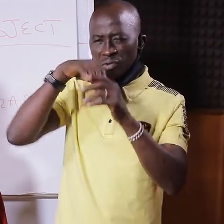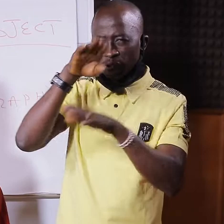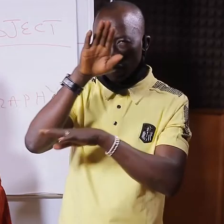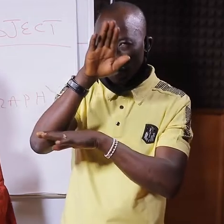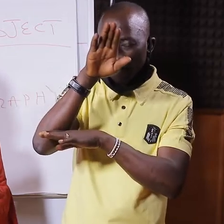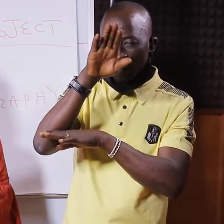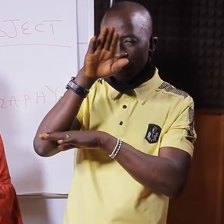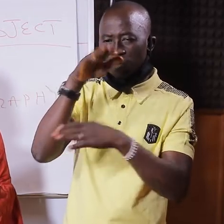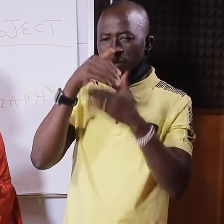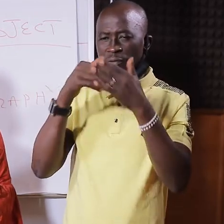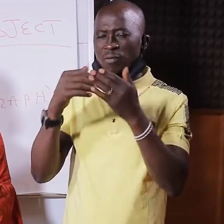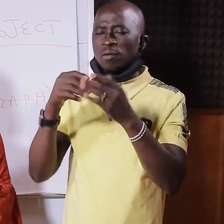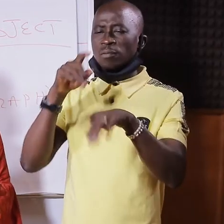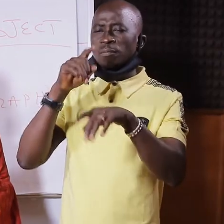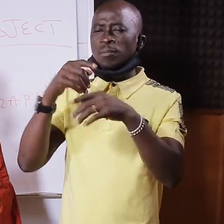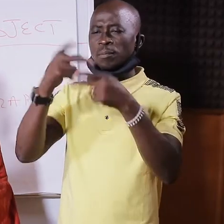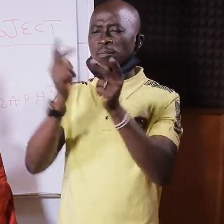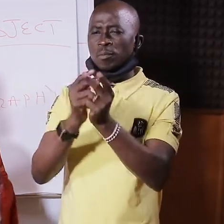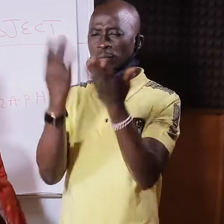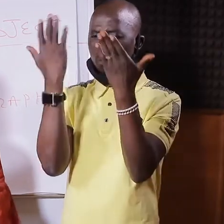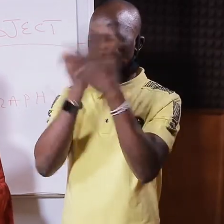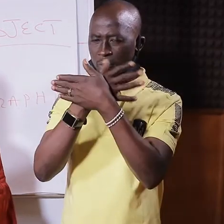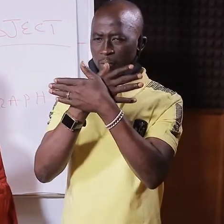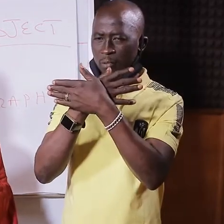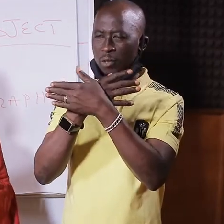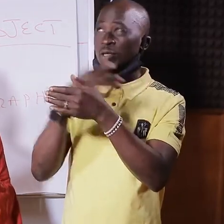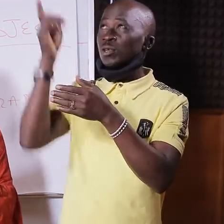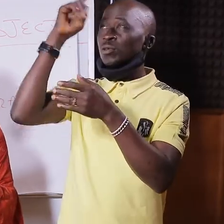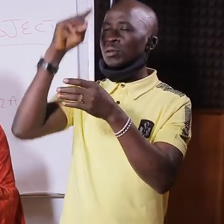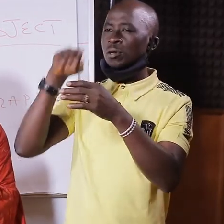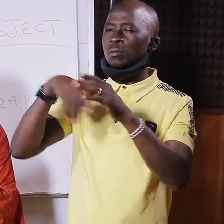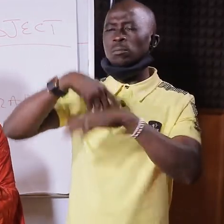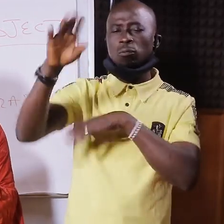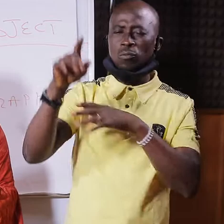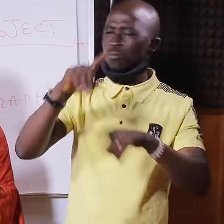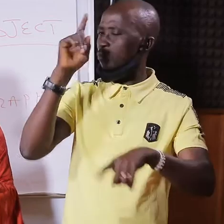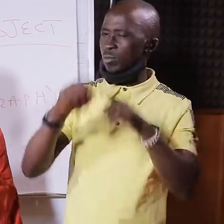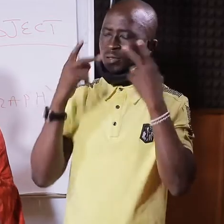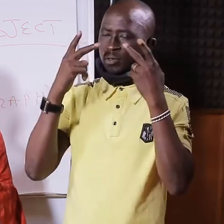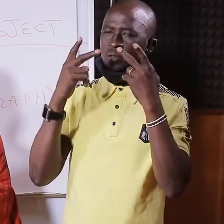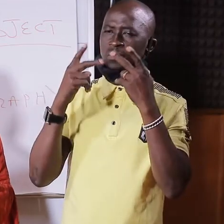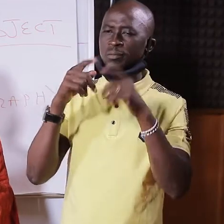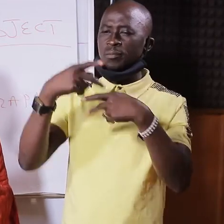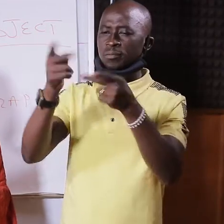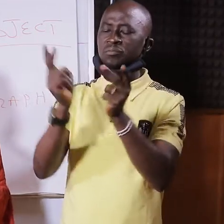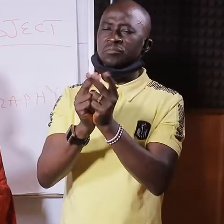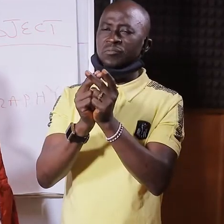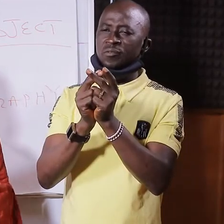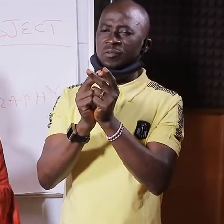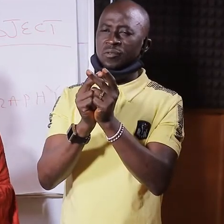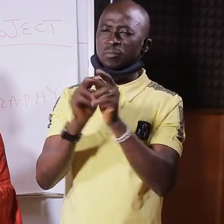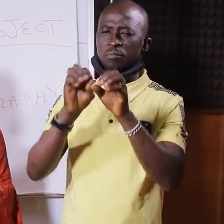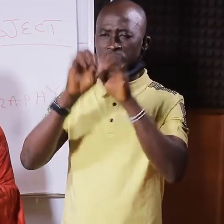evening before the place gets dark. The sun has gone down. That means you cannot see the sun, but the place is